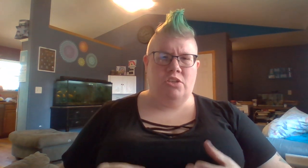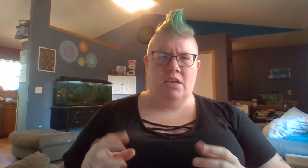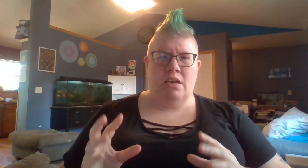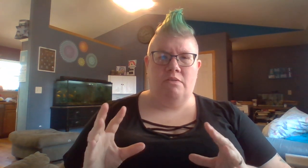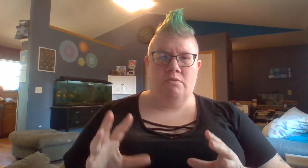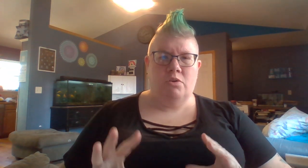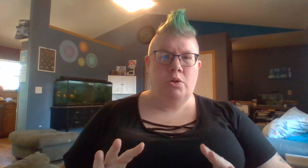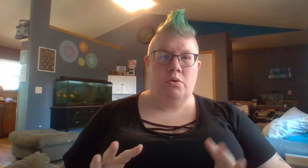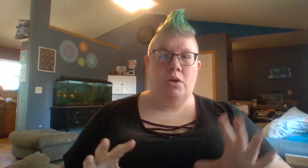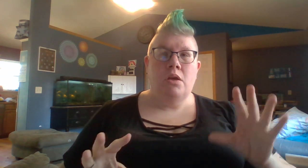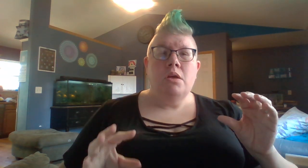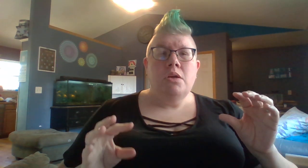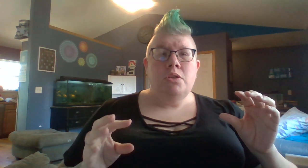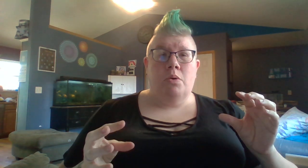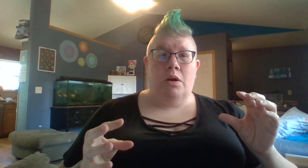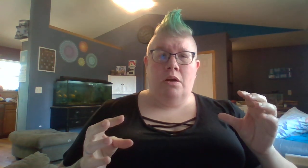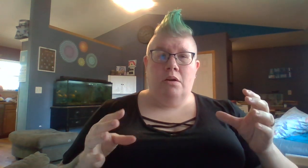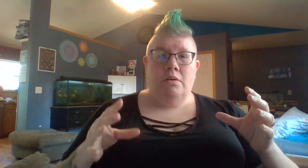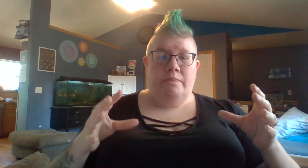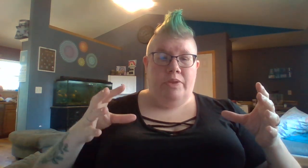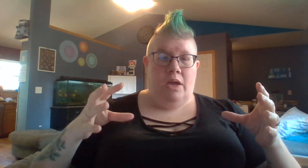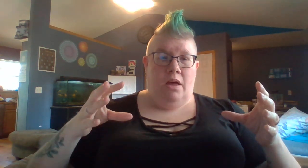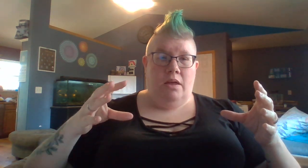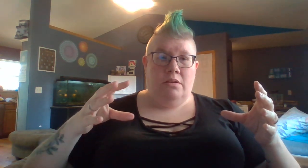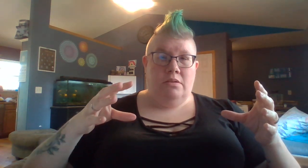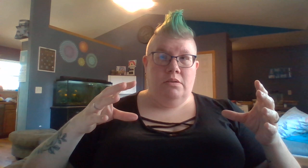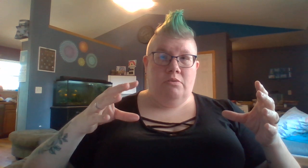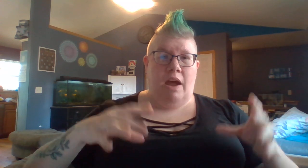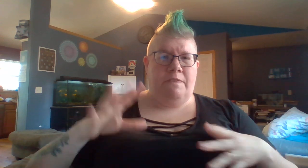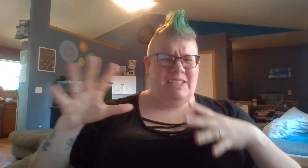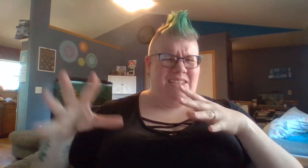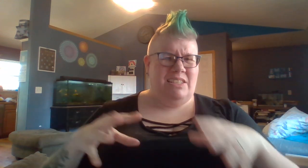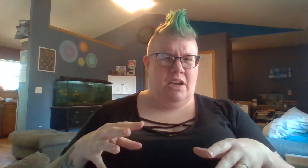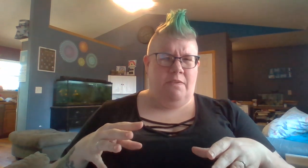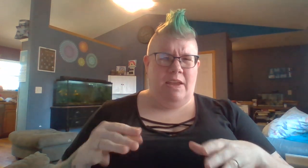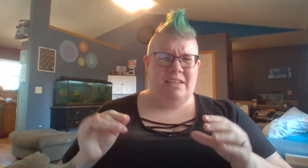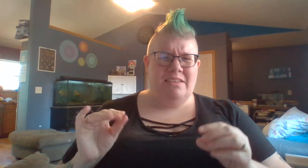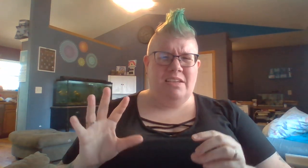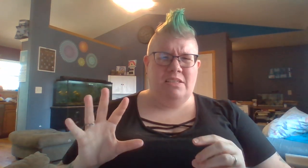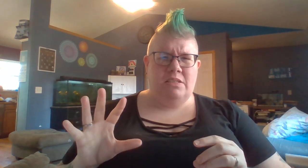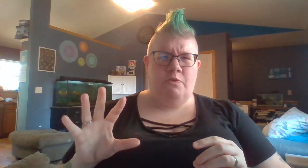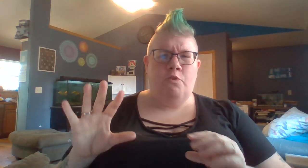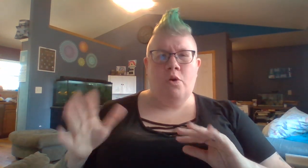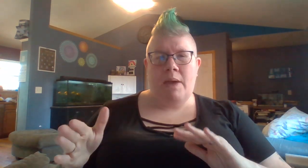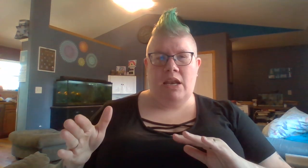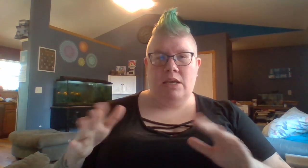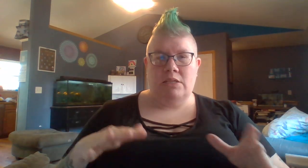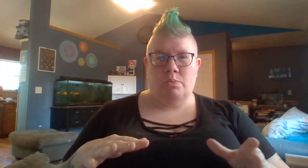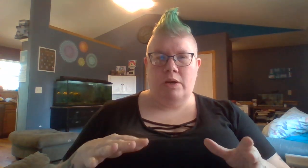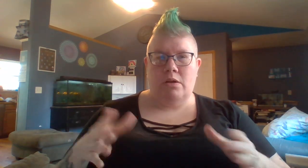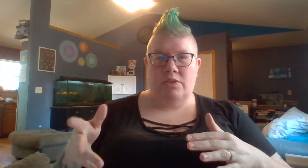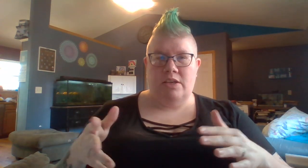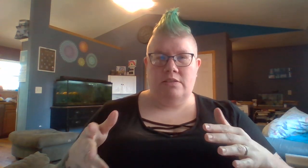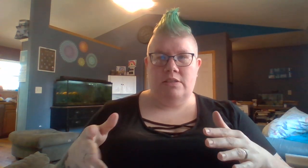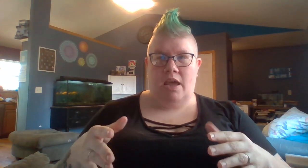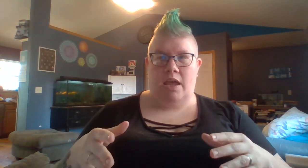can include your graphics and stuff. And because formatting gets weird on things like